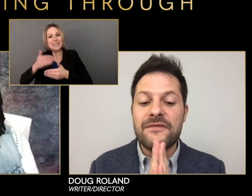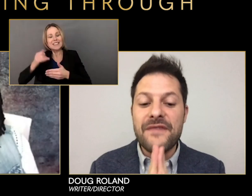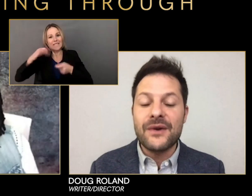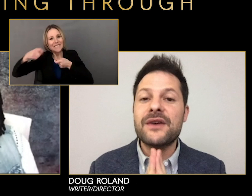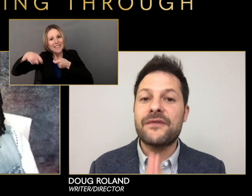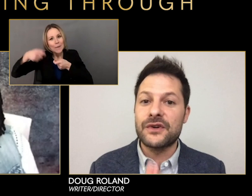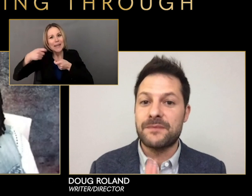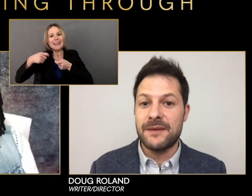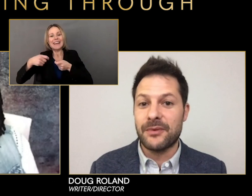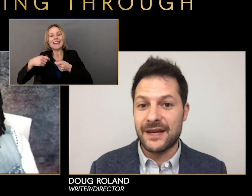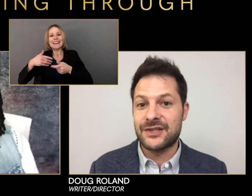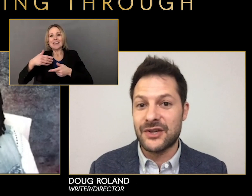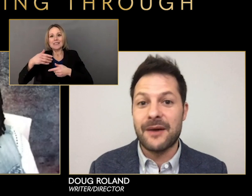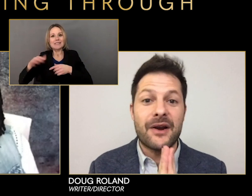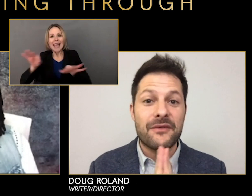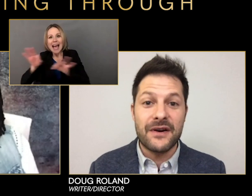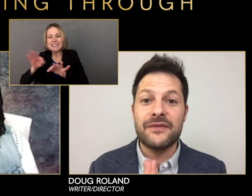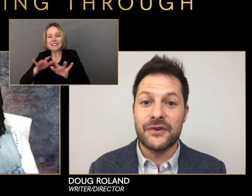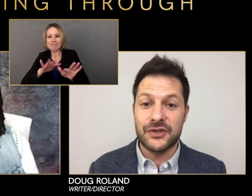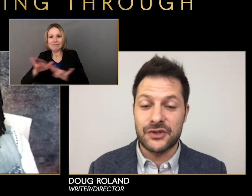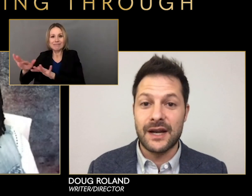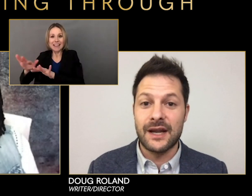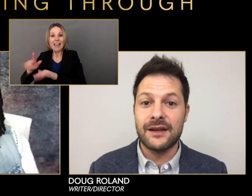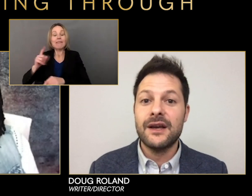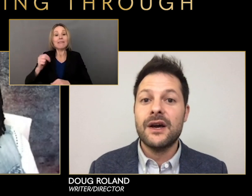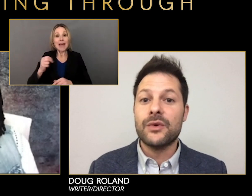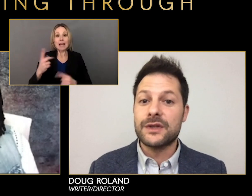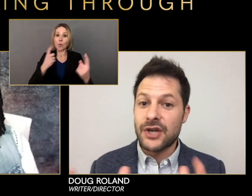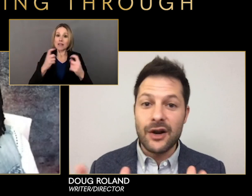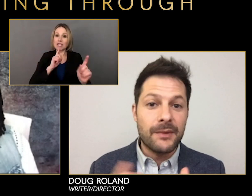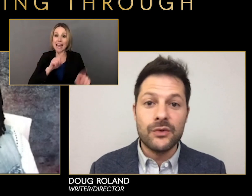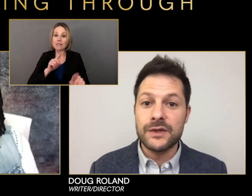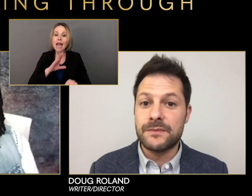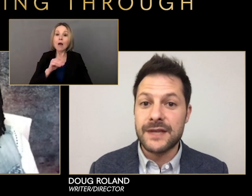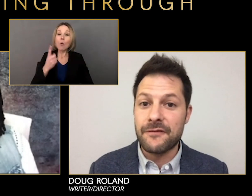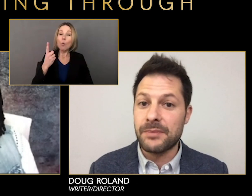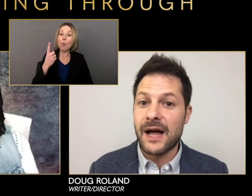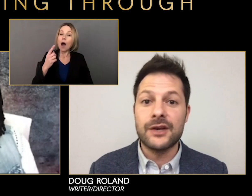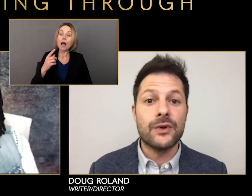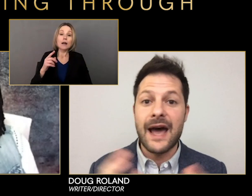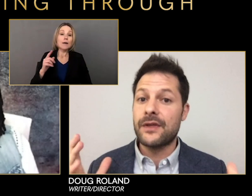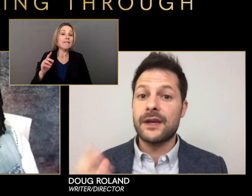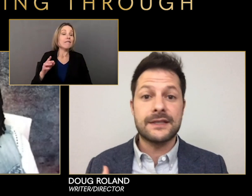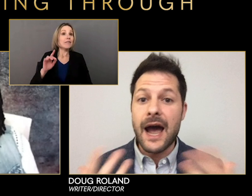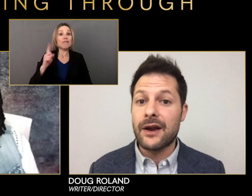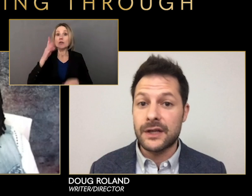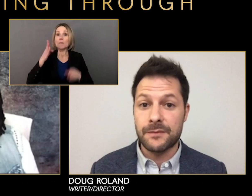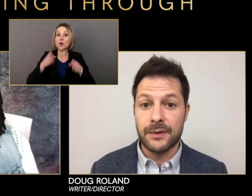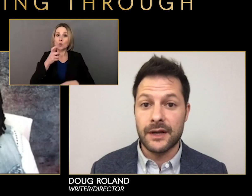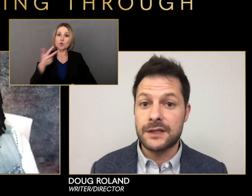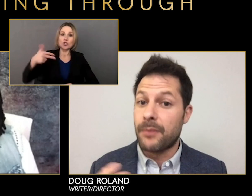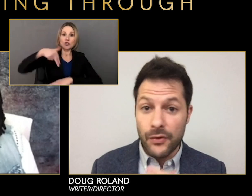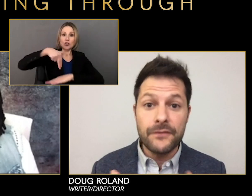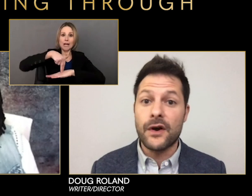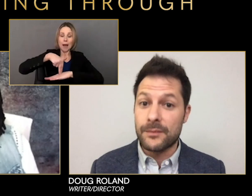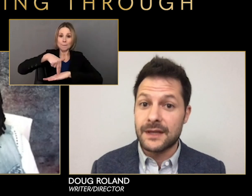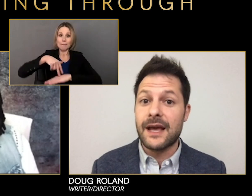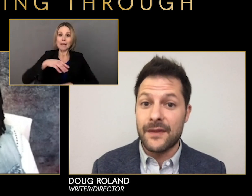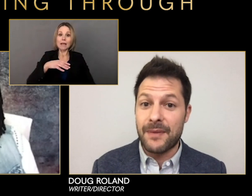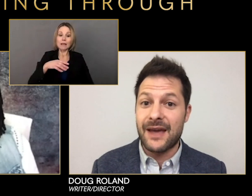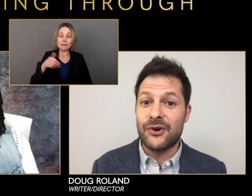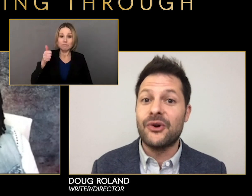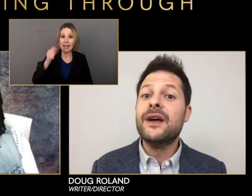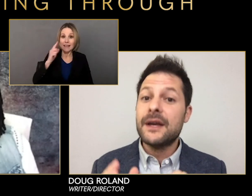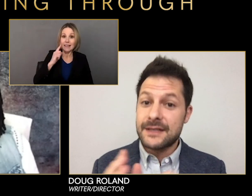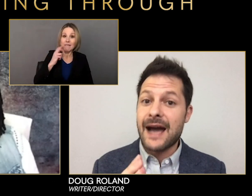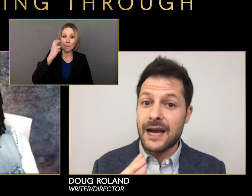one of the very first people that stood up at our very first screening was a gentleman who was deaf-blind, who had the entire experience, both films and